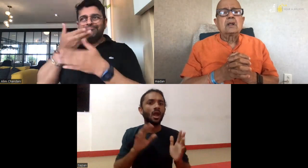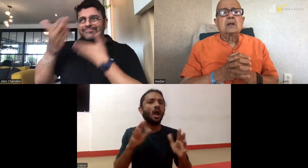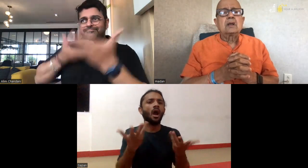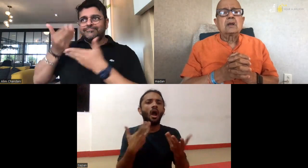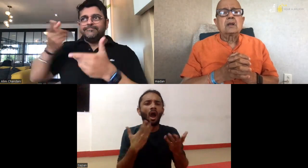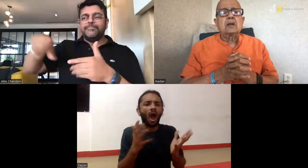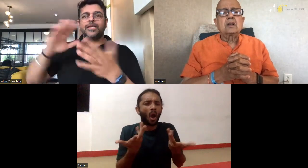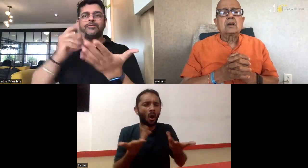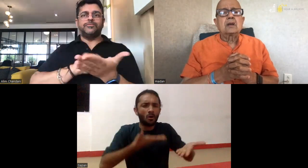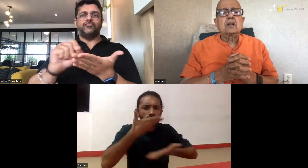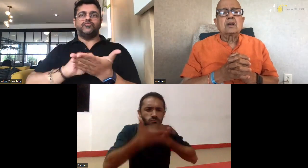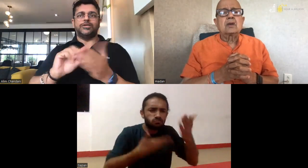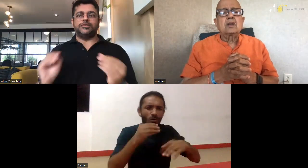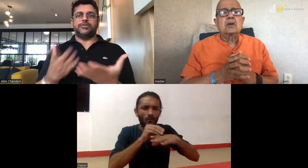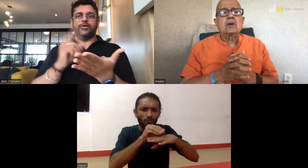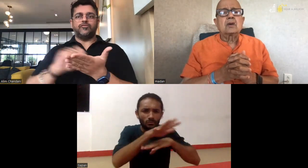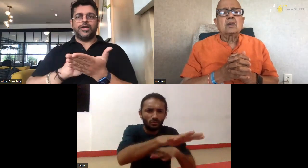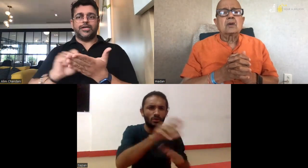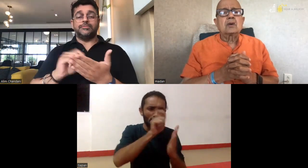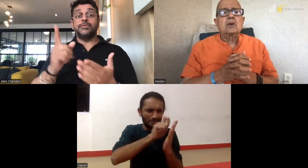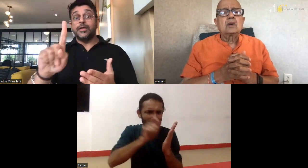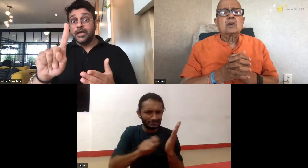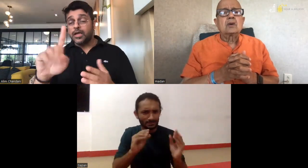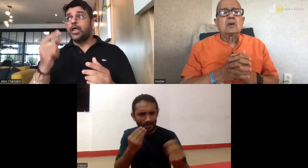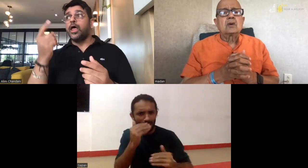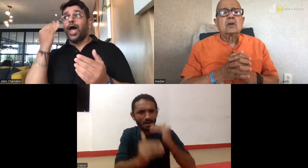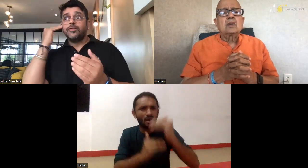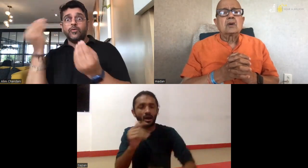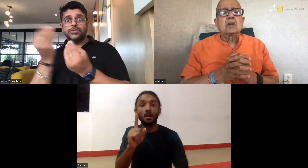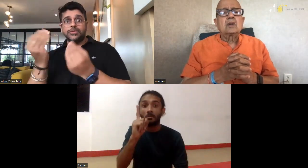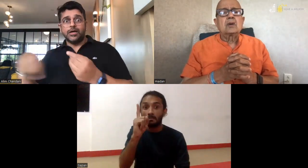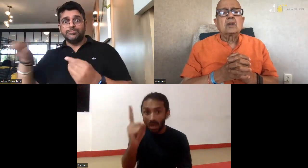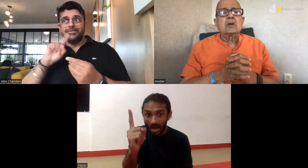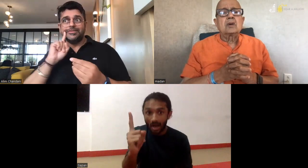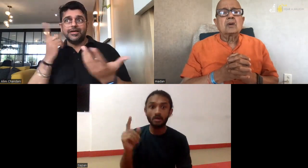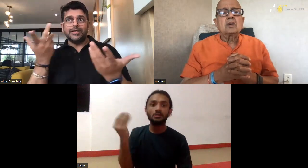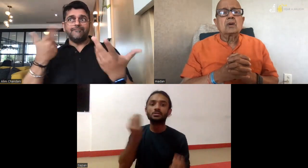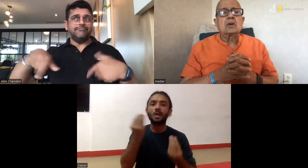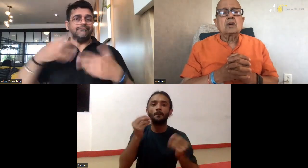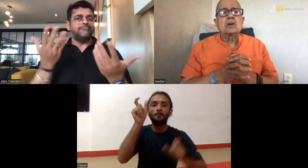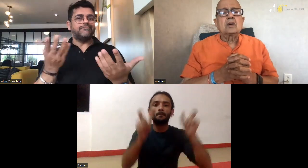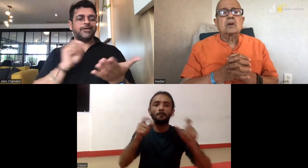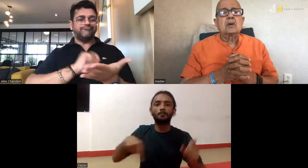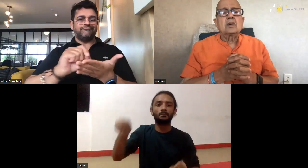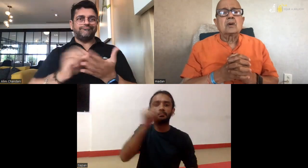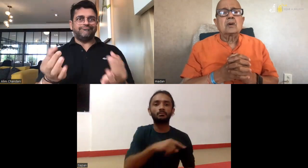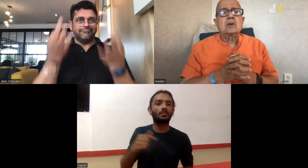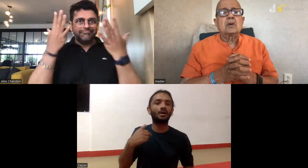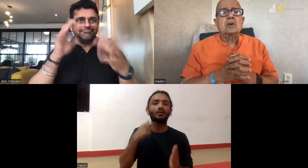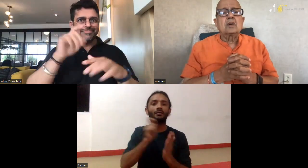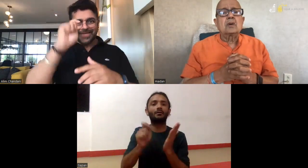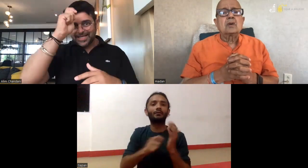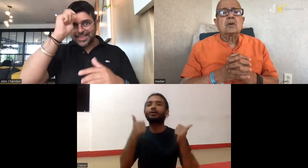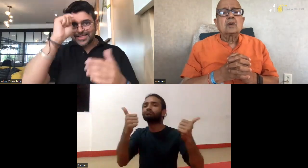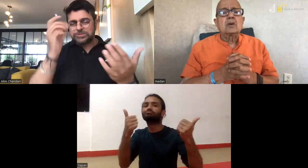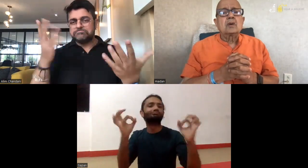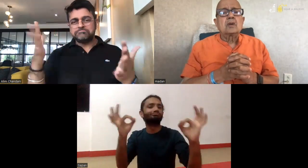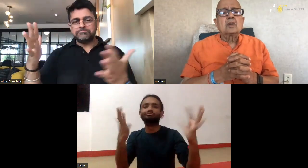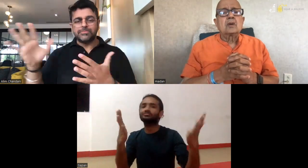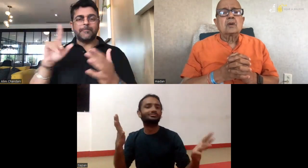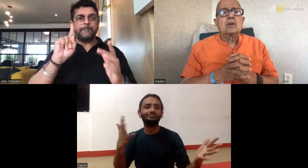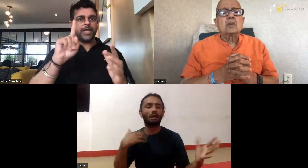that I can provide it to the other deaf people, and it's more important so that people can also read it, right? The problem is I don't want